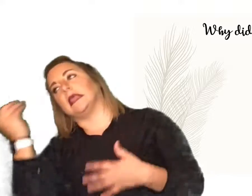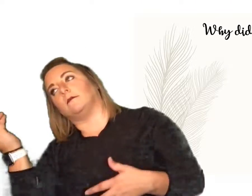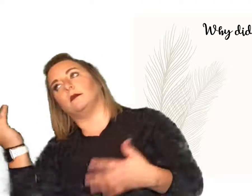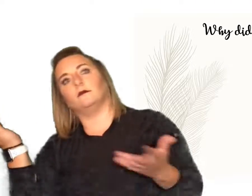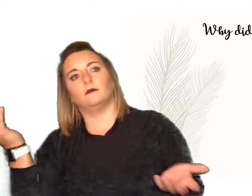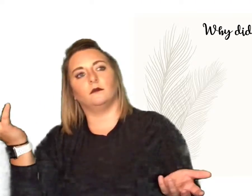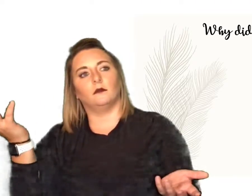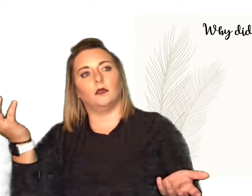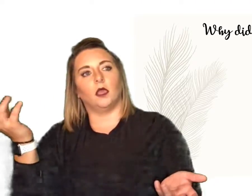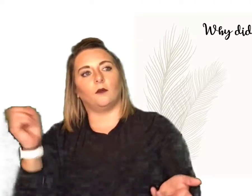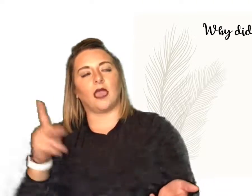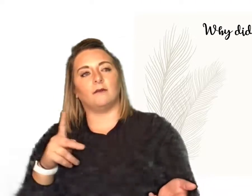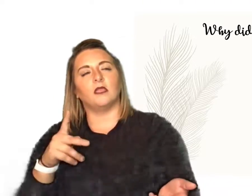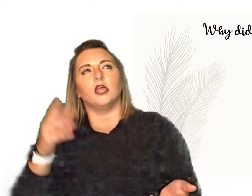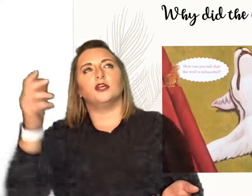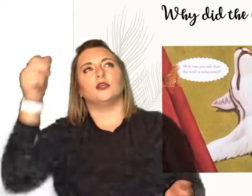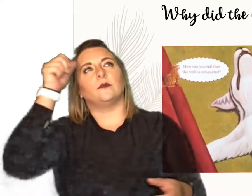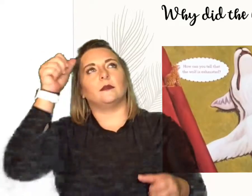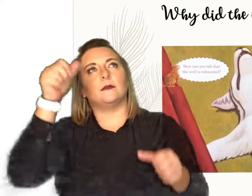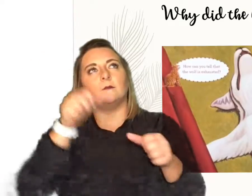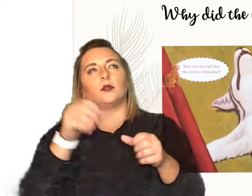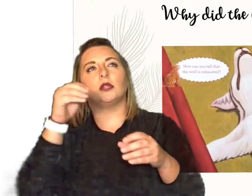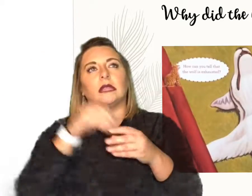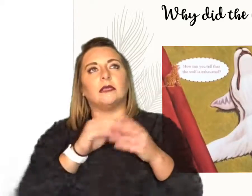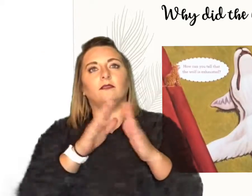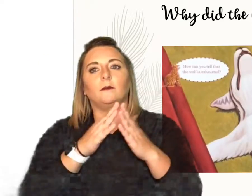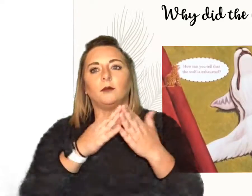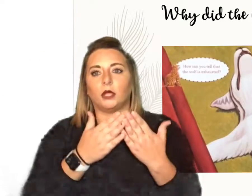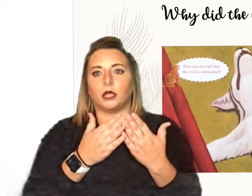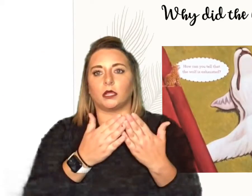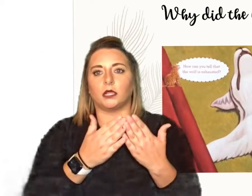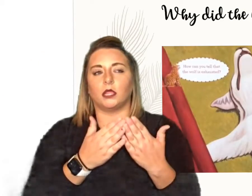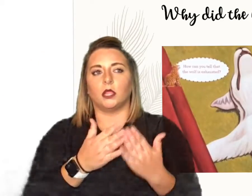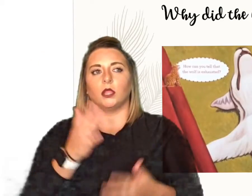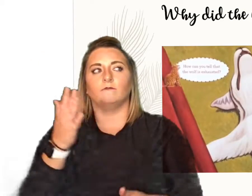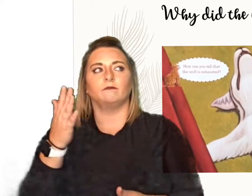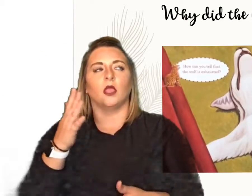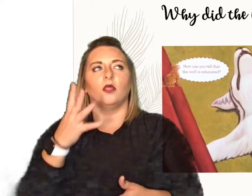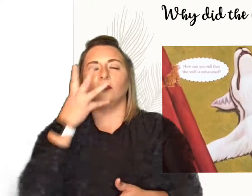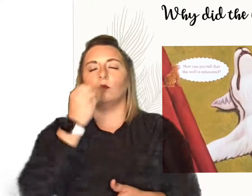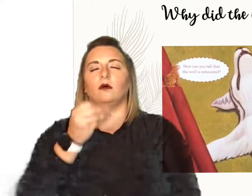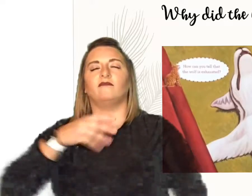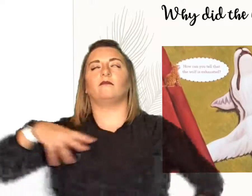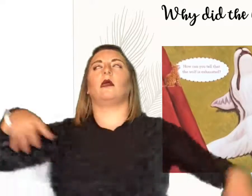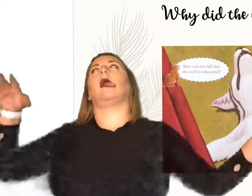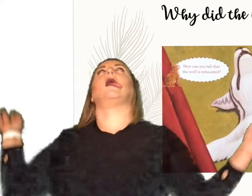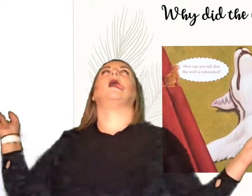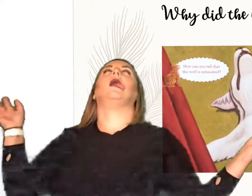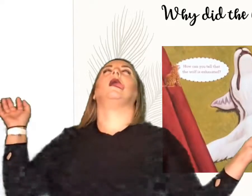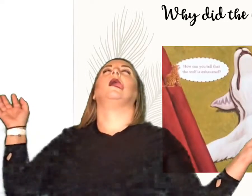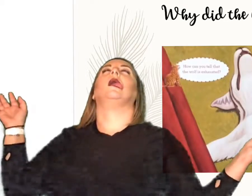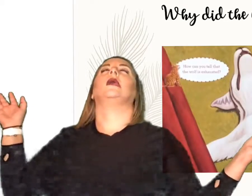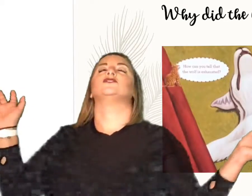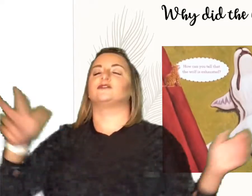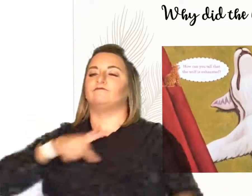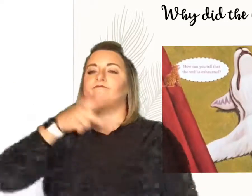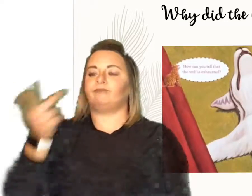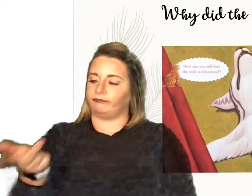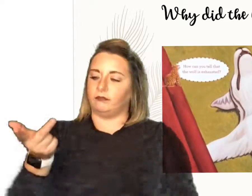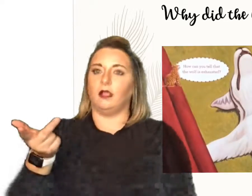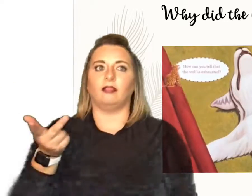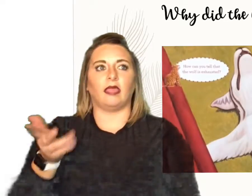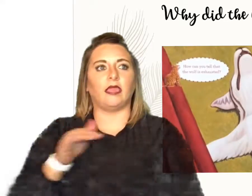or sleep? Okay, so we remember in the book, the wolf